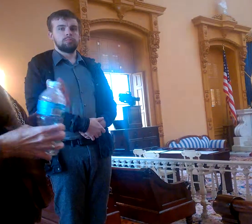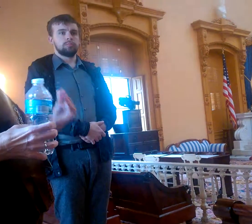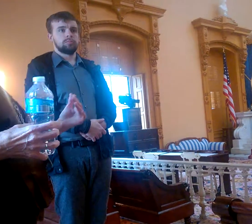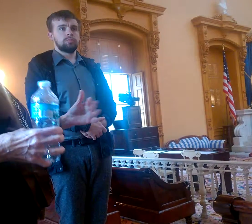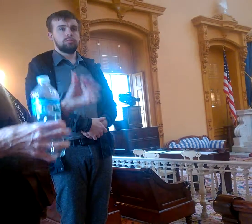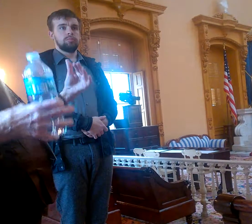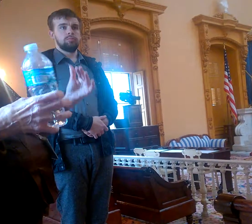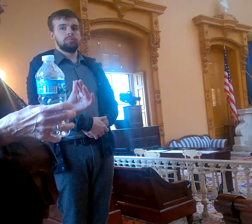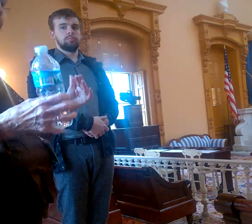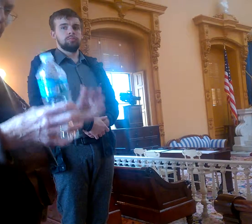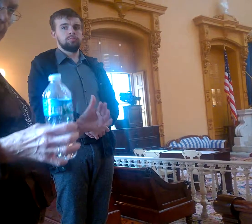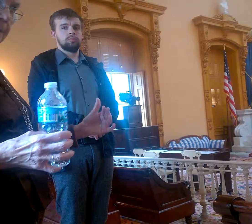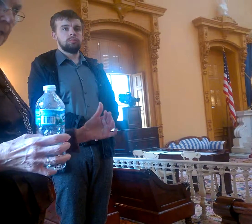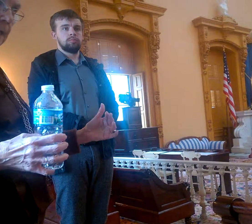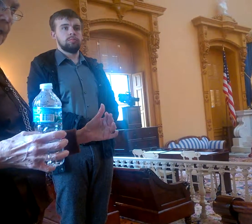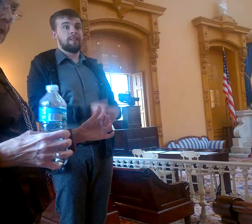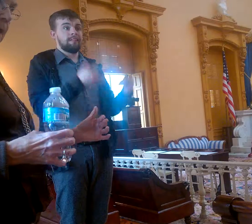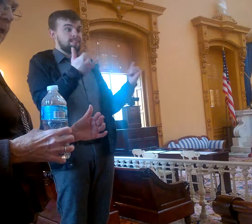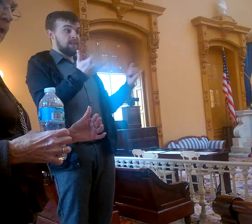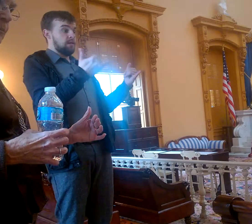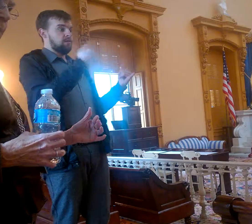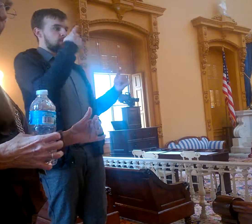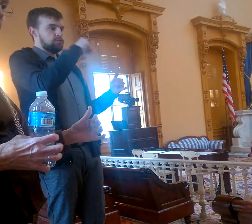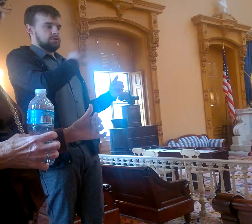This is for the Senate.